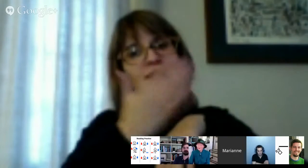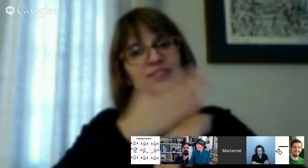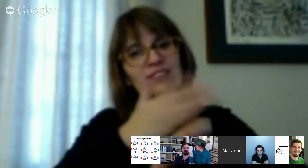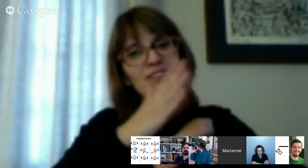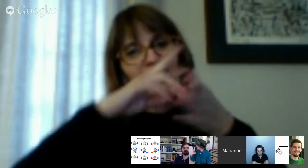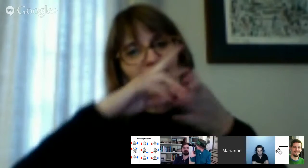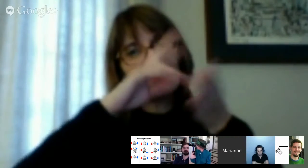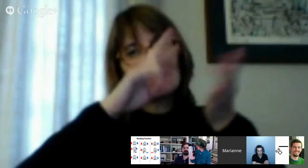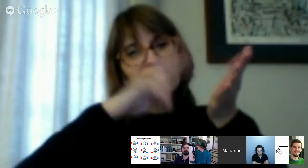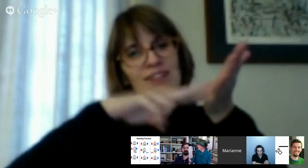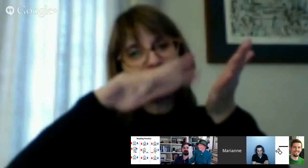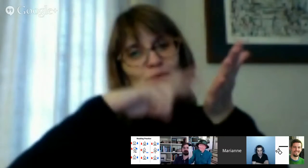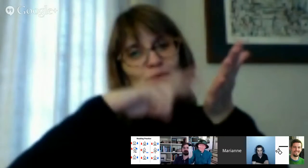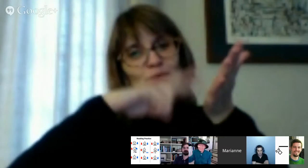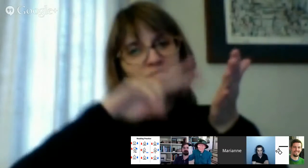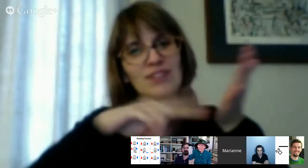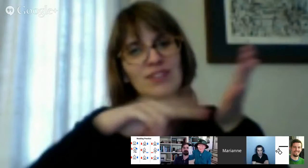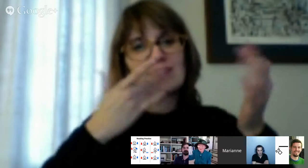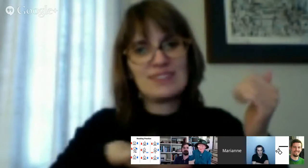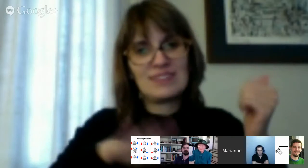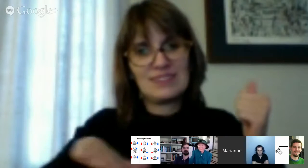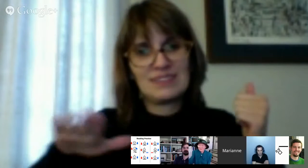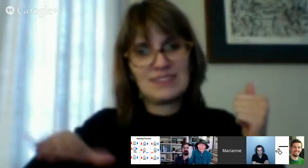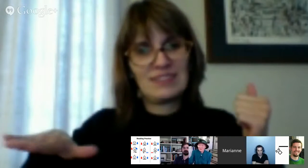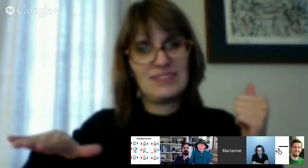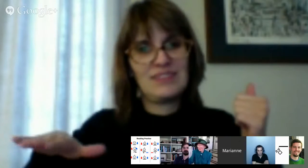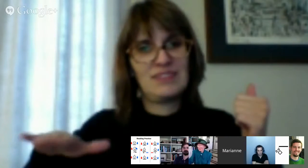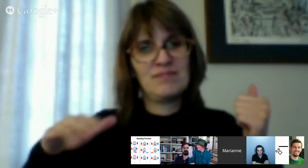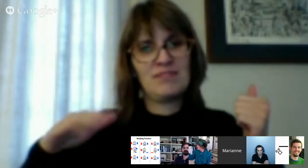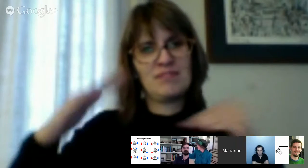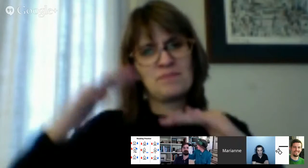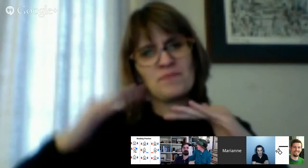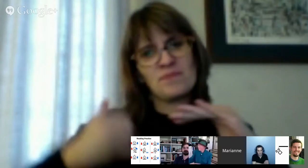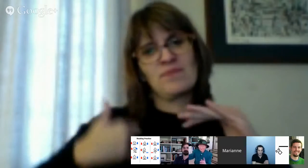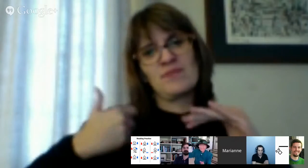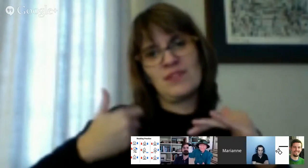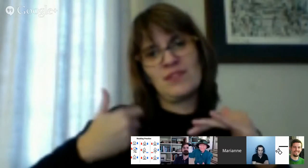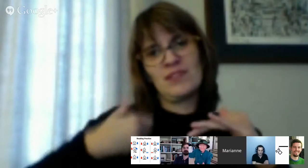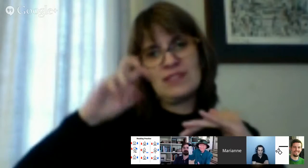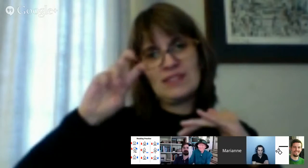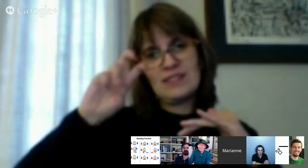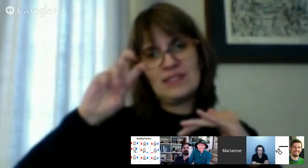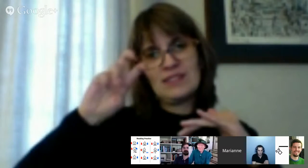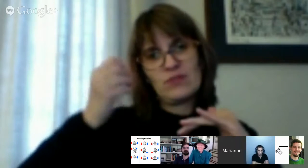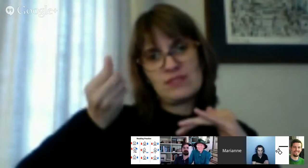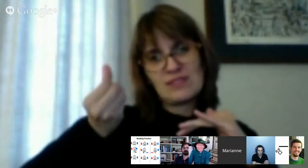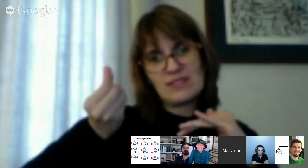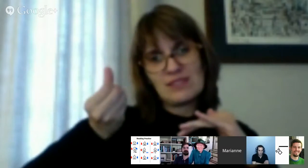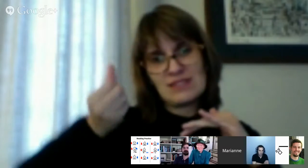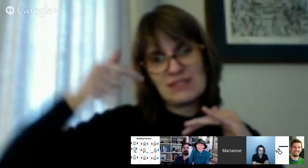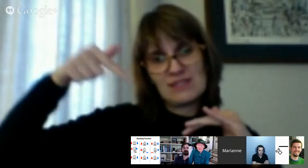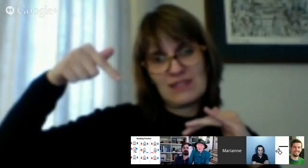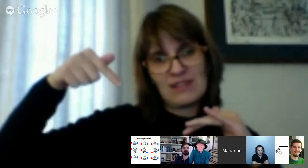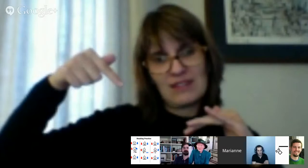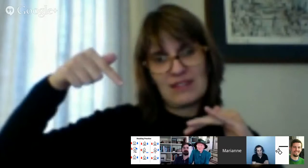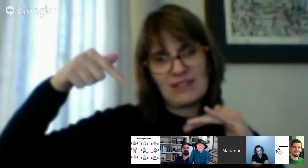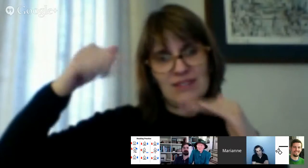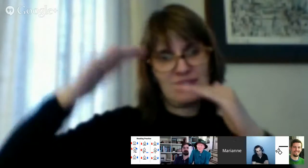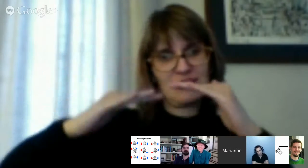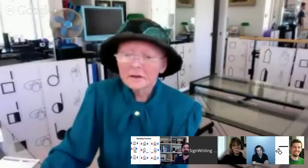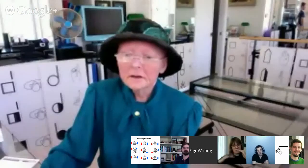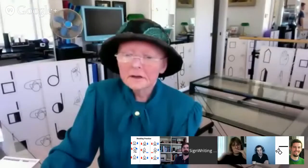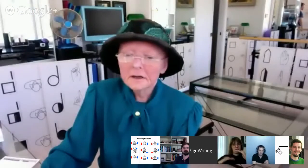Should I say something to them? Então, eles estavam praticando a leitura. Isso na